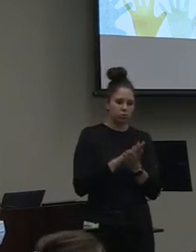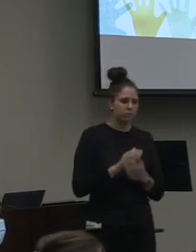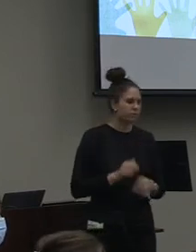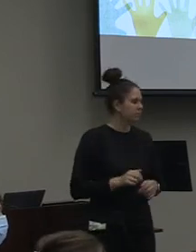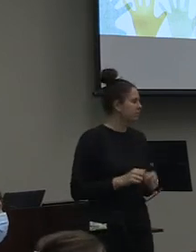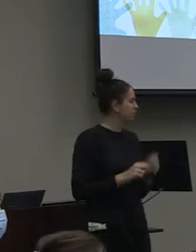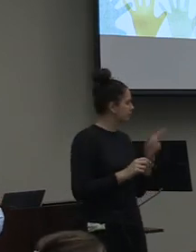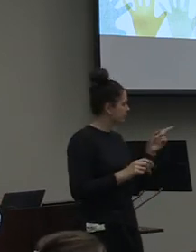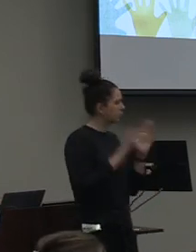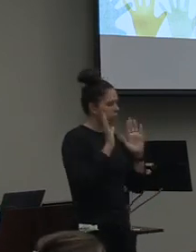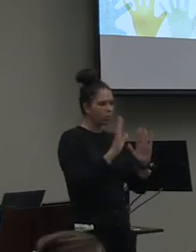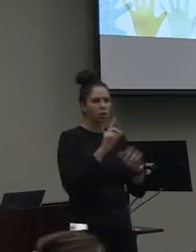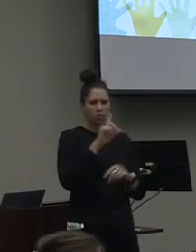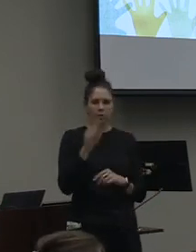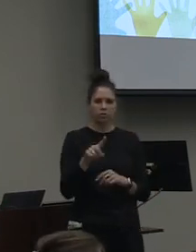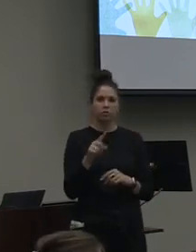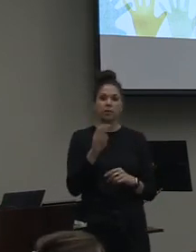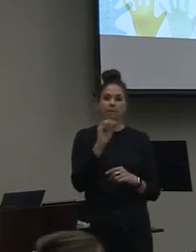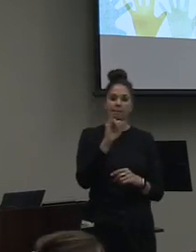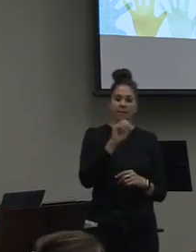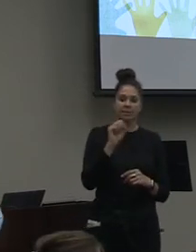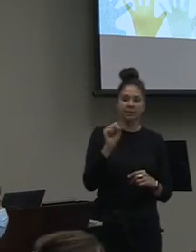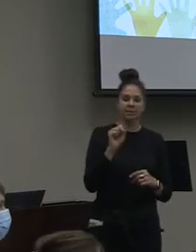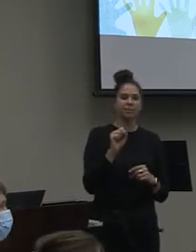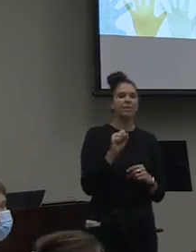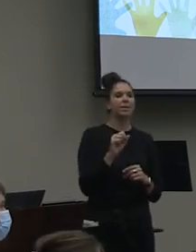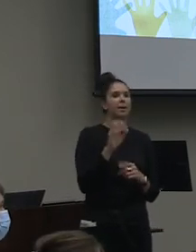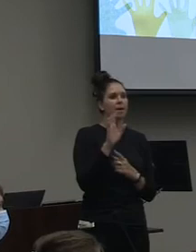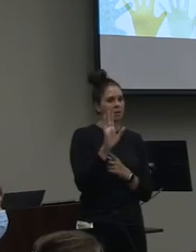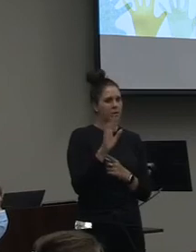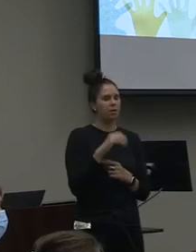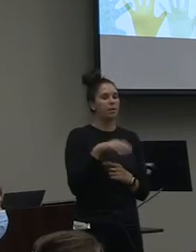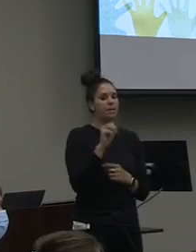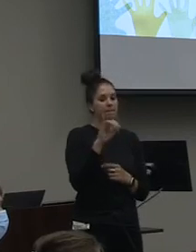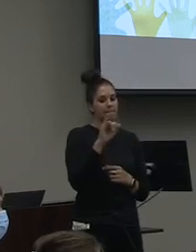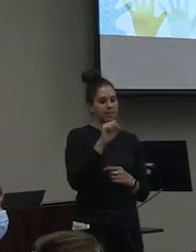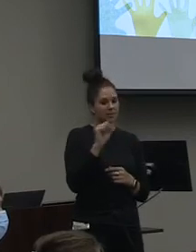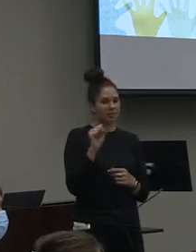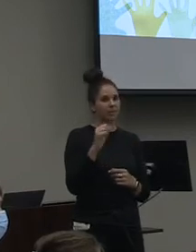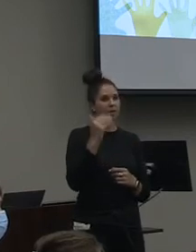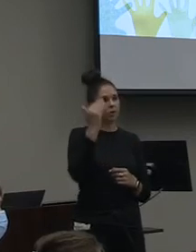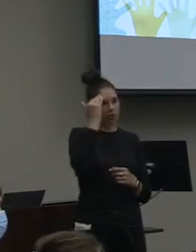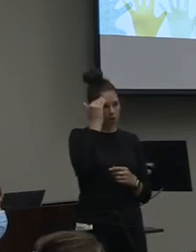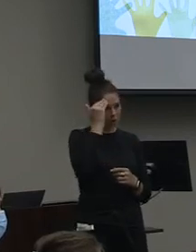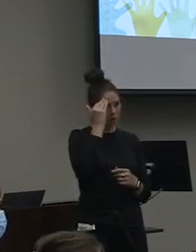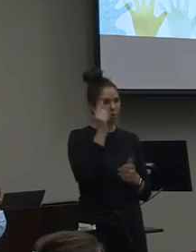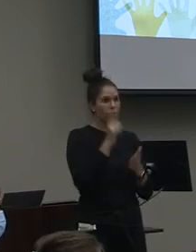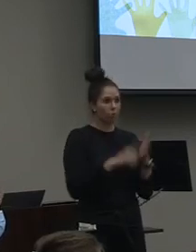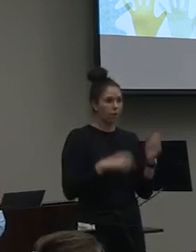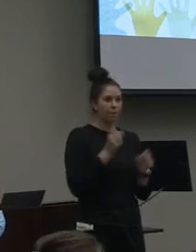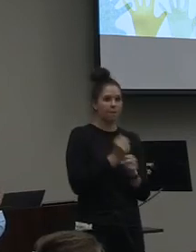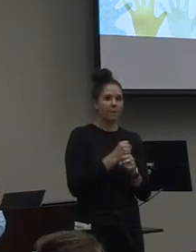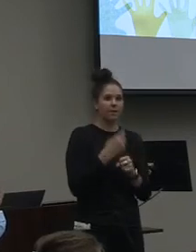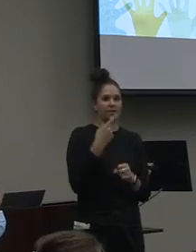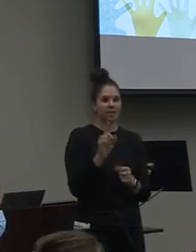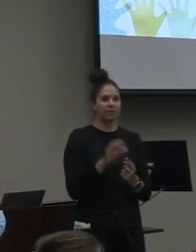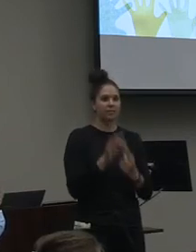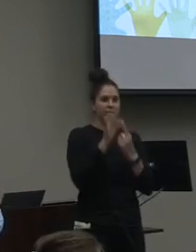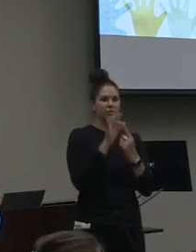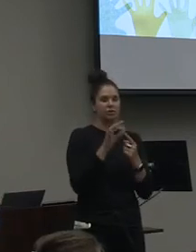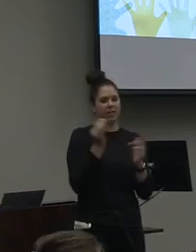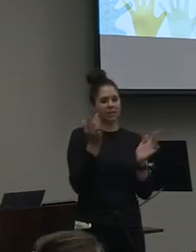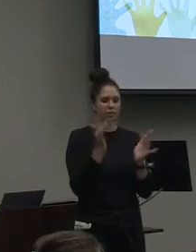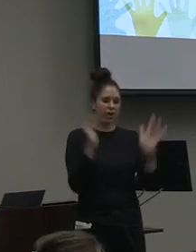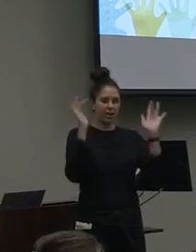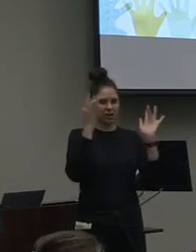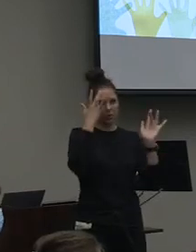So for one thing, I'll say Mississippi has gone ahead. Mississippi is known, and what makes them like special, and I'll say bright and shiny, and why